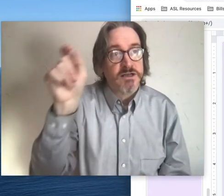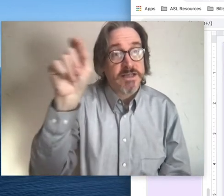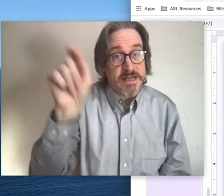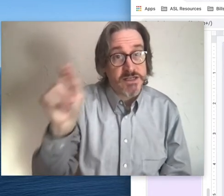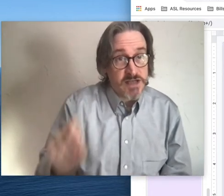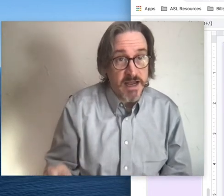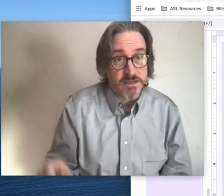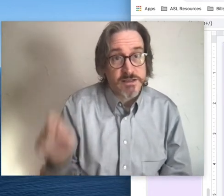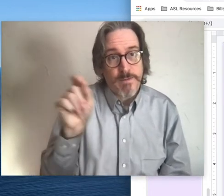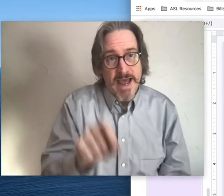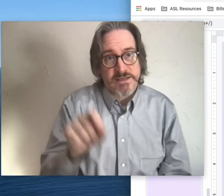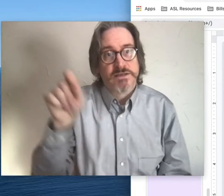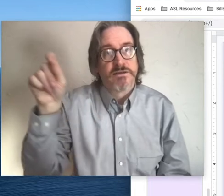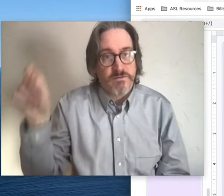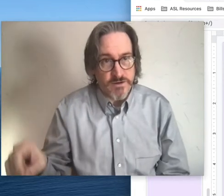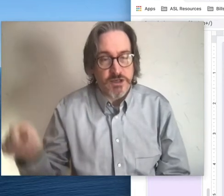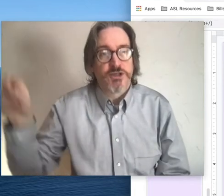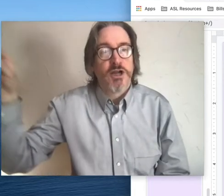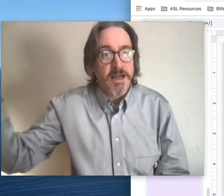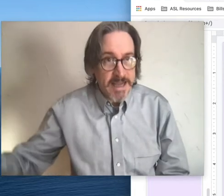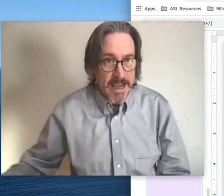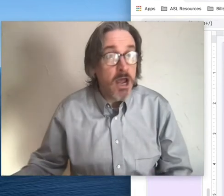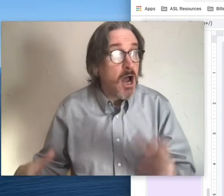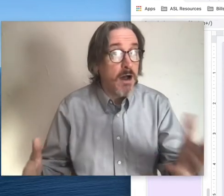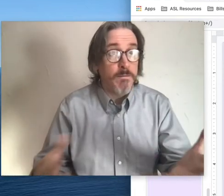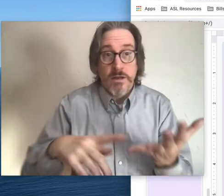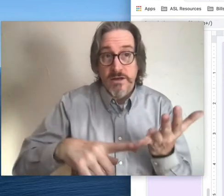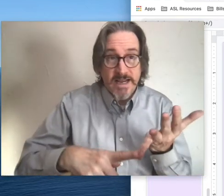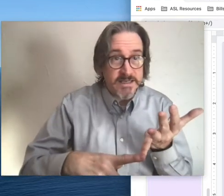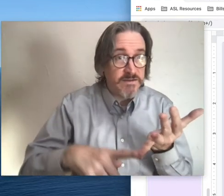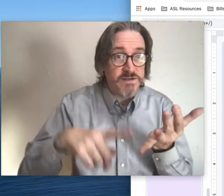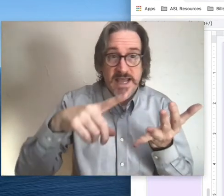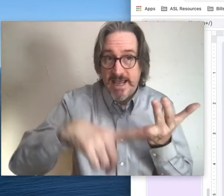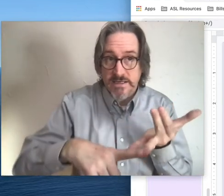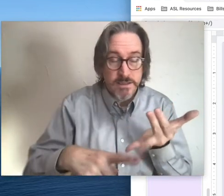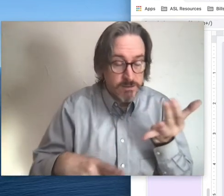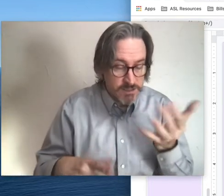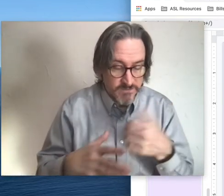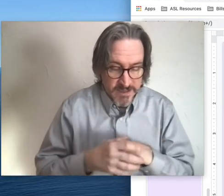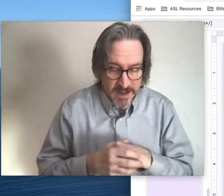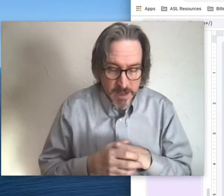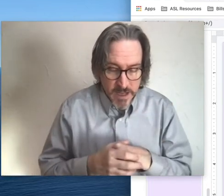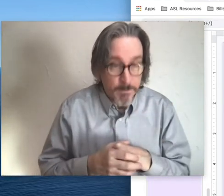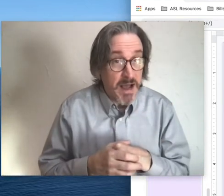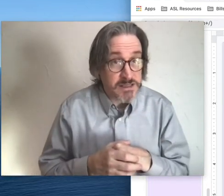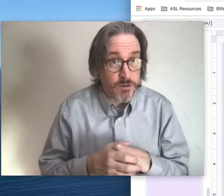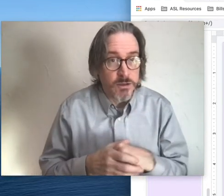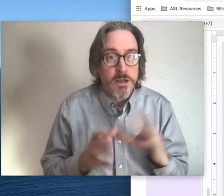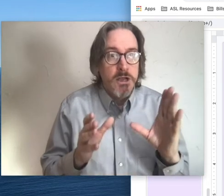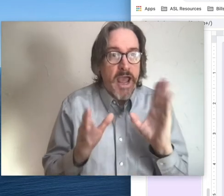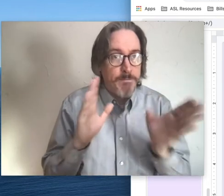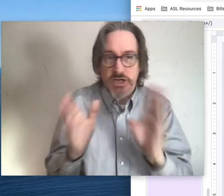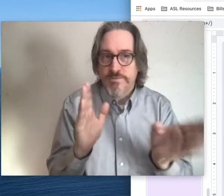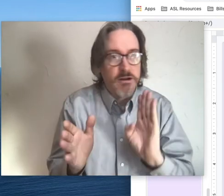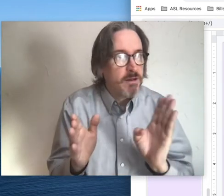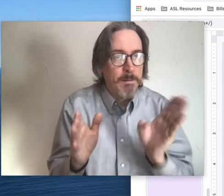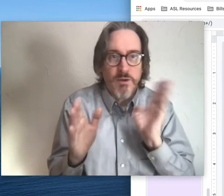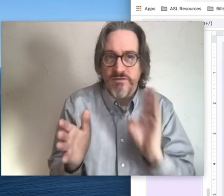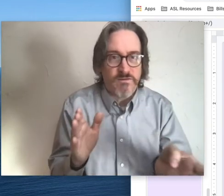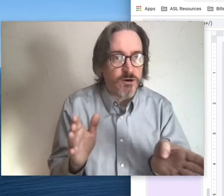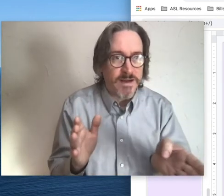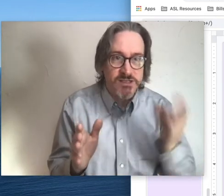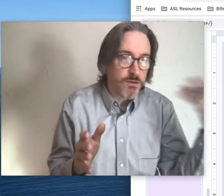modifiers, tense signs, past, finish, negatives, can't, stuff like that, impossible, and just pair